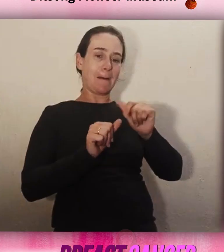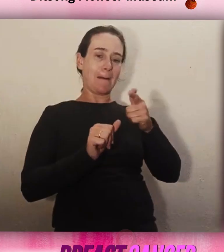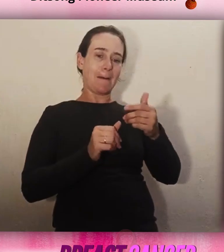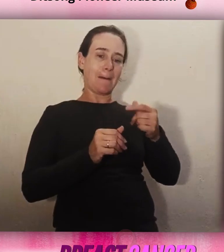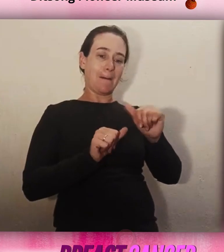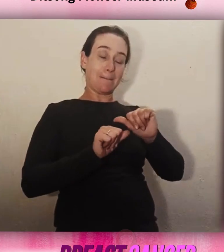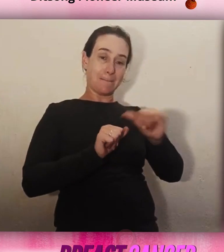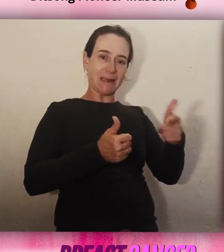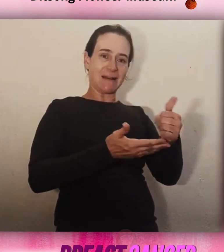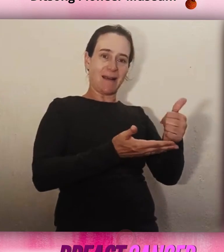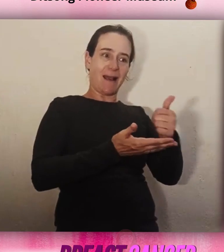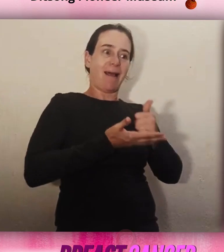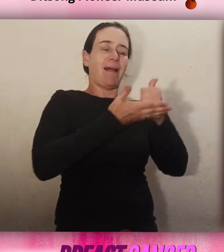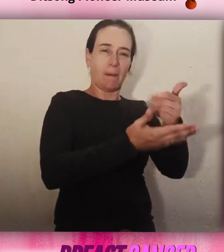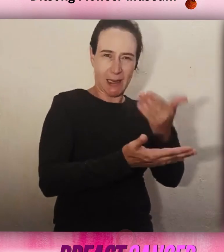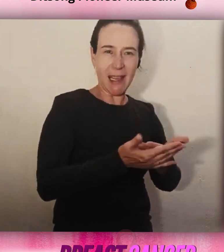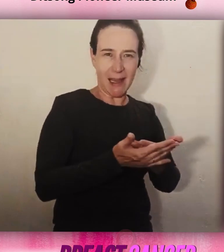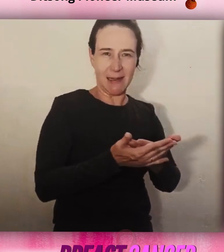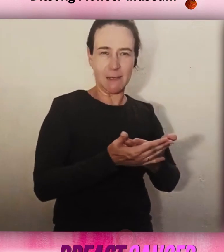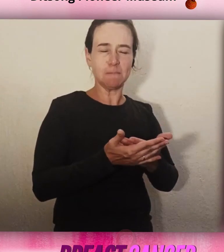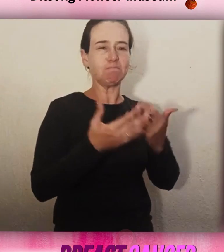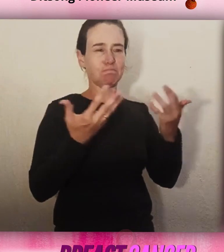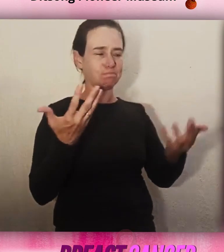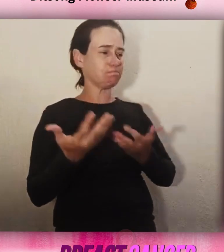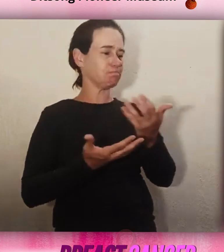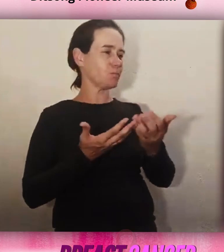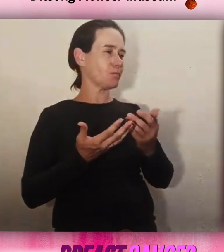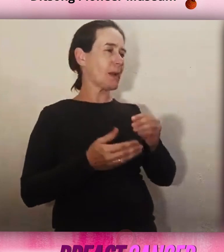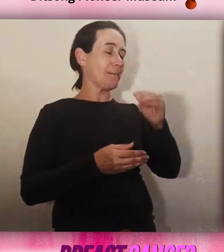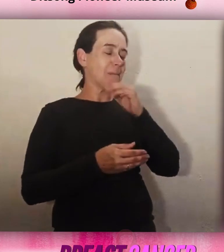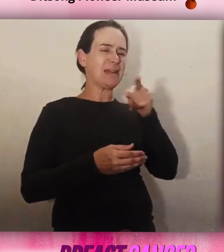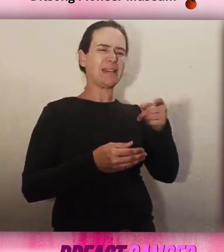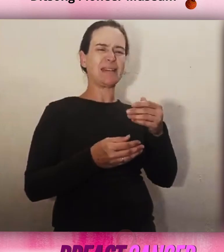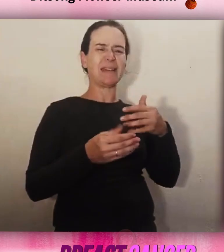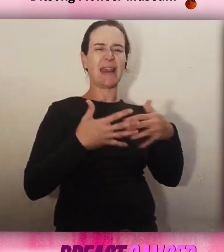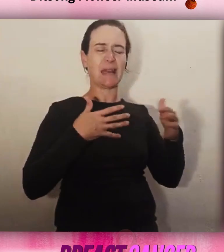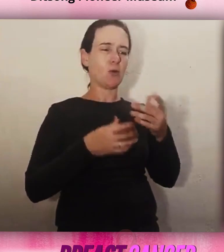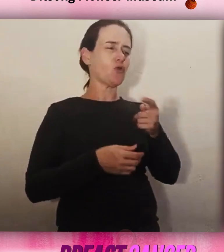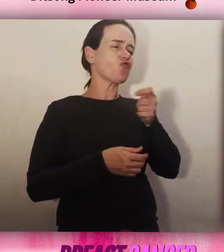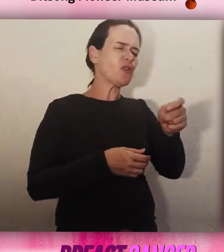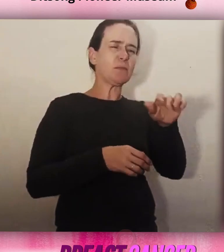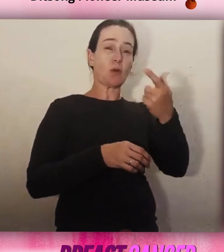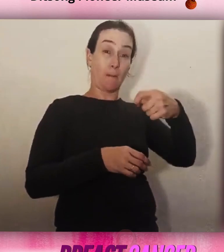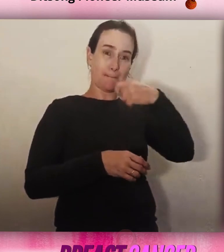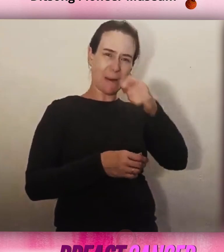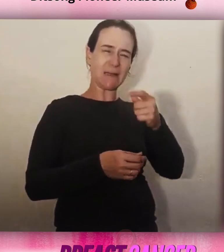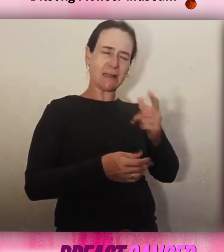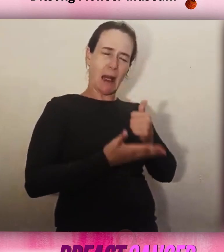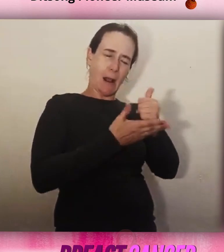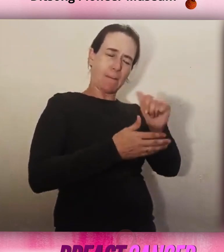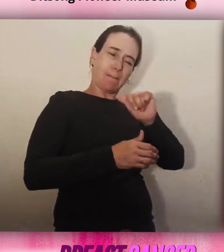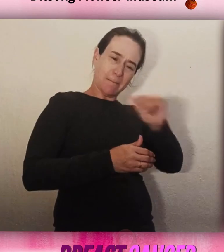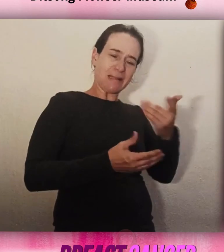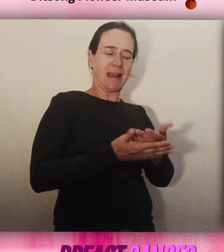outcome, the good outcome or the proper outcome, or the outcome we want. It increases the effectiveness basically